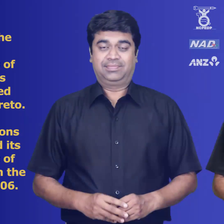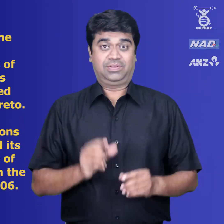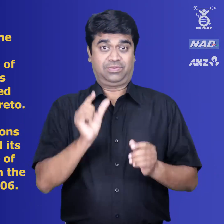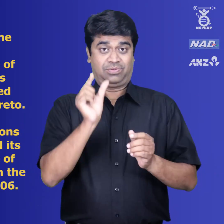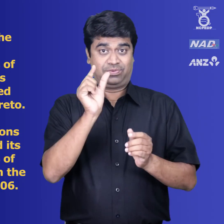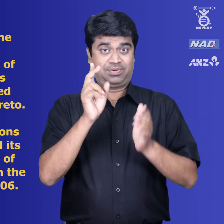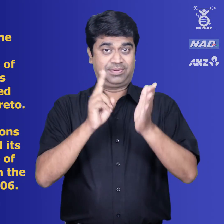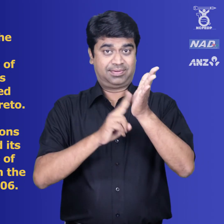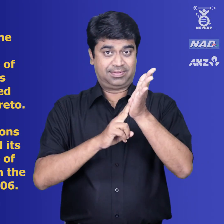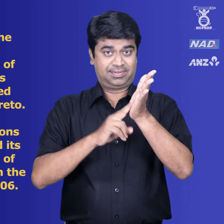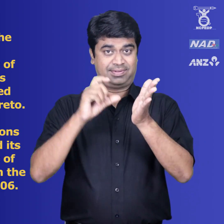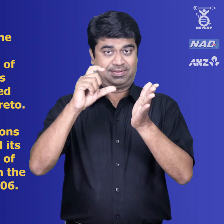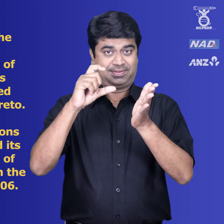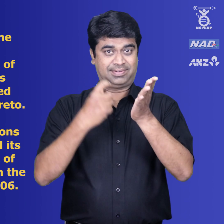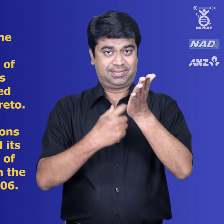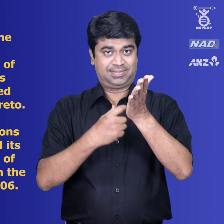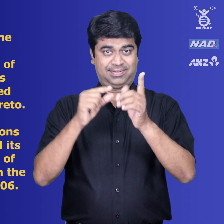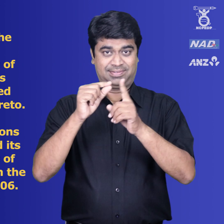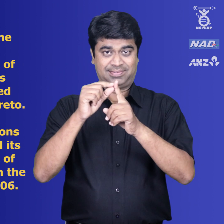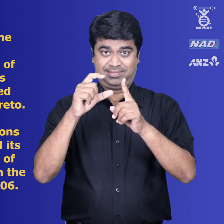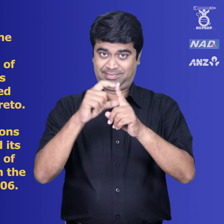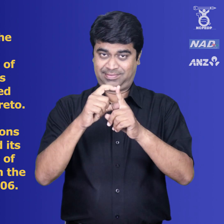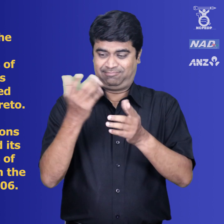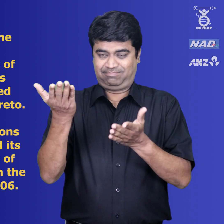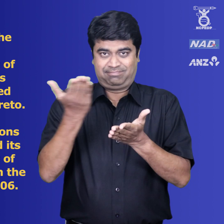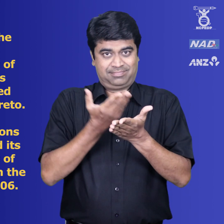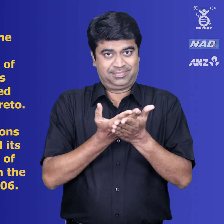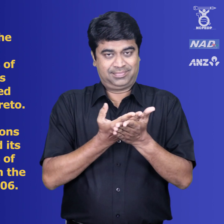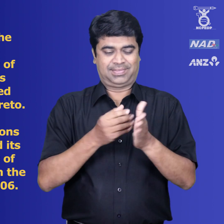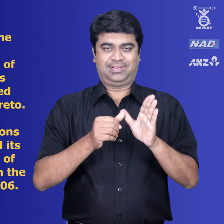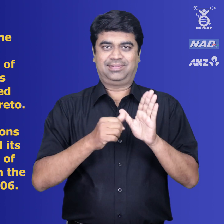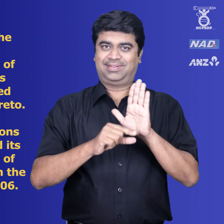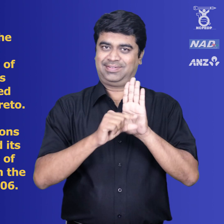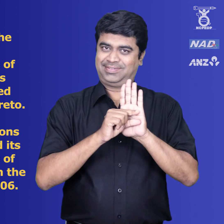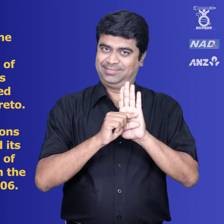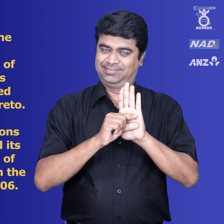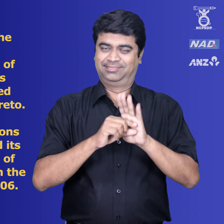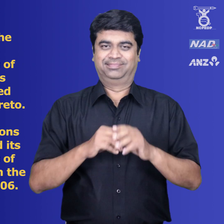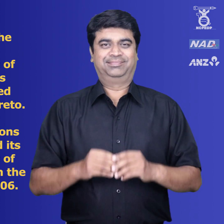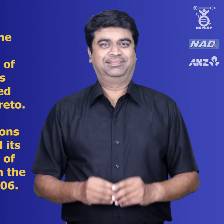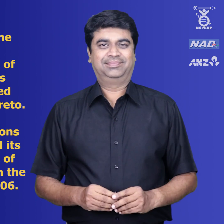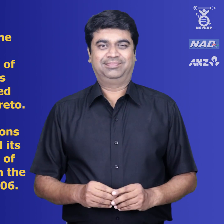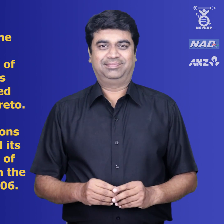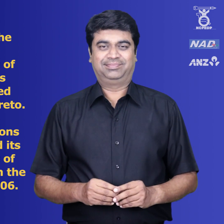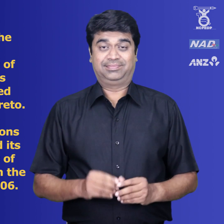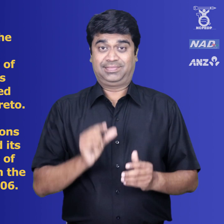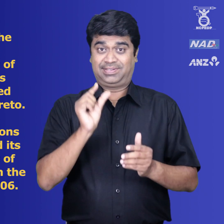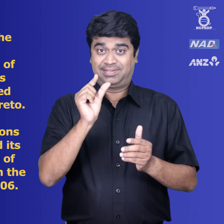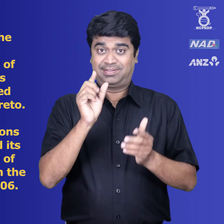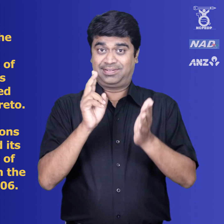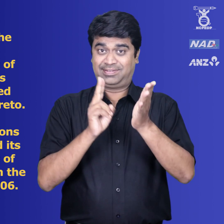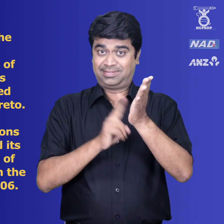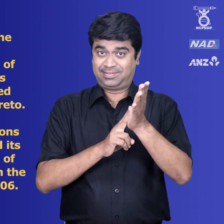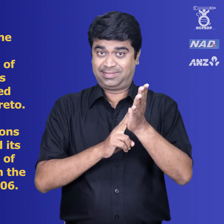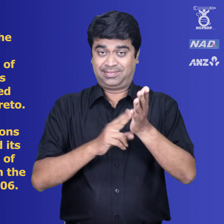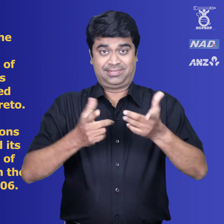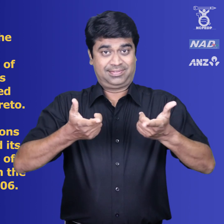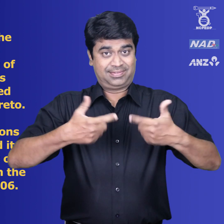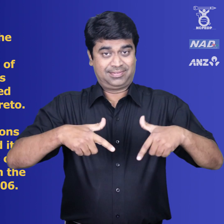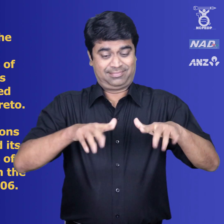An act to give effect to the United Nations Convention on the Rights of Persons with Disabilities and for